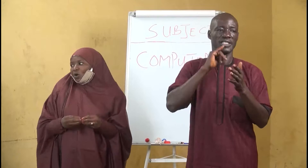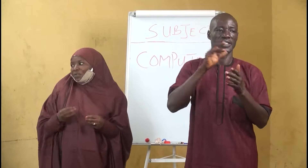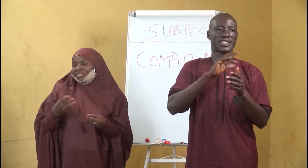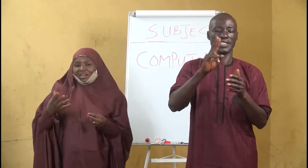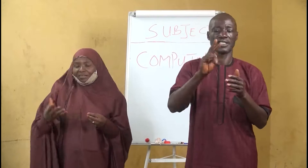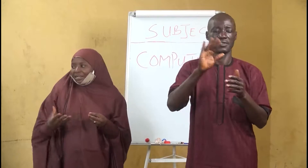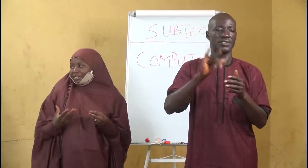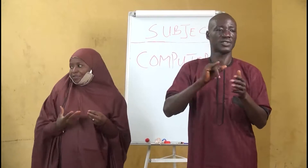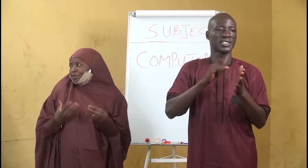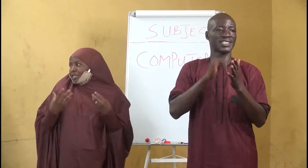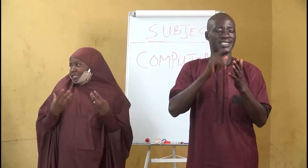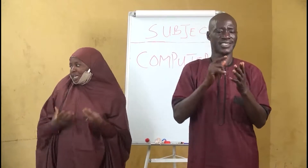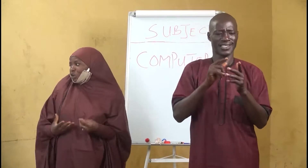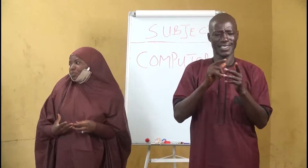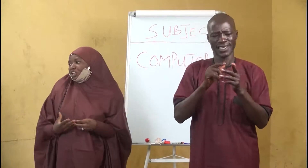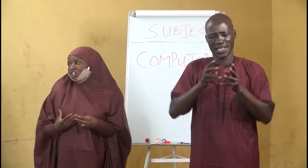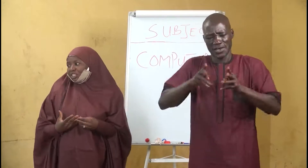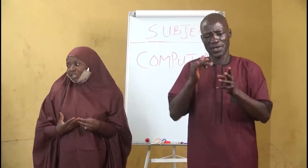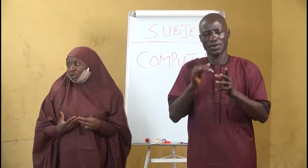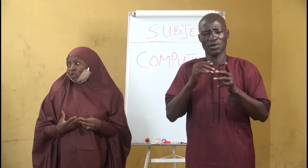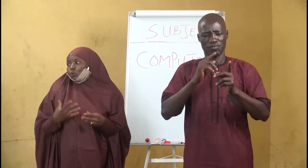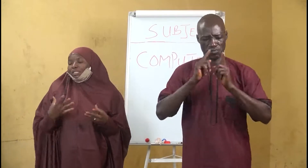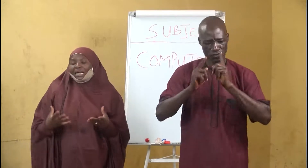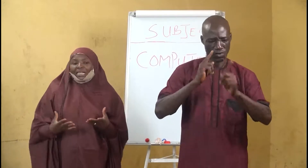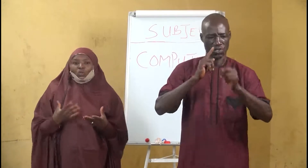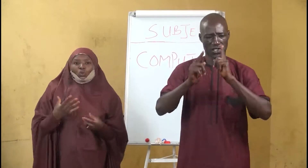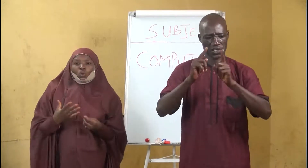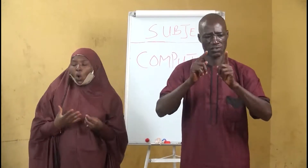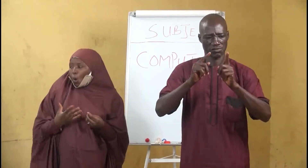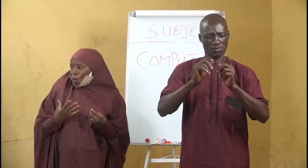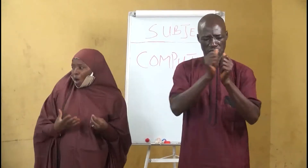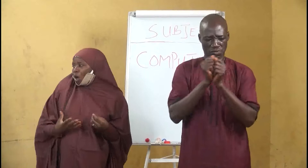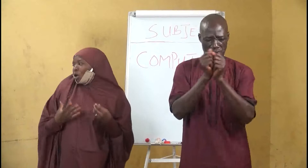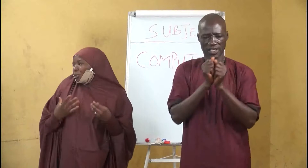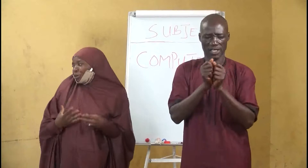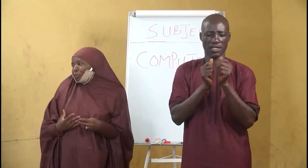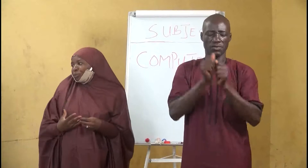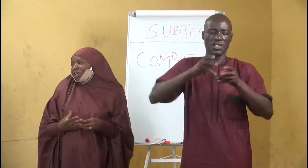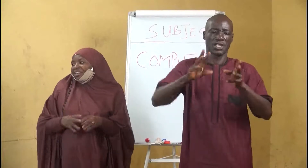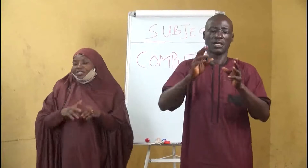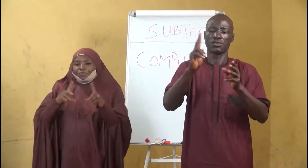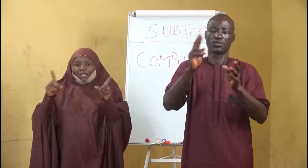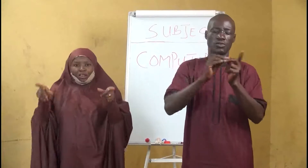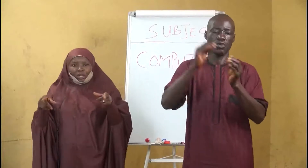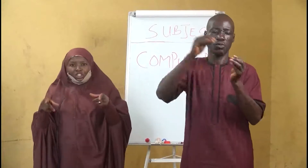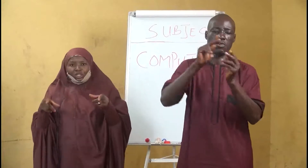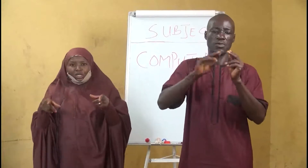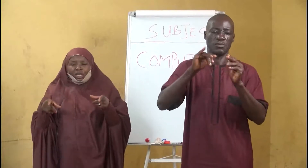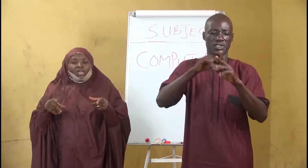of interactive telecommunication technology which allow 2 or more people in different locations. It